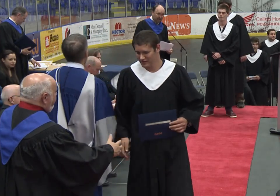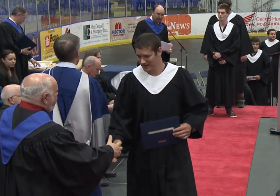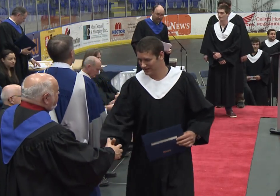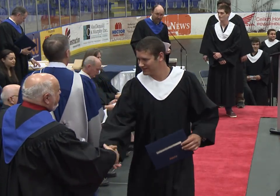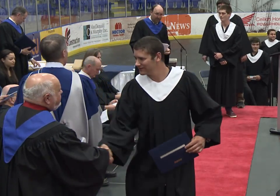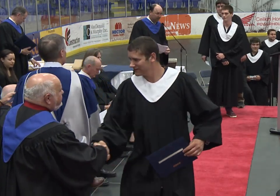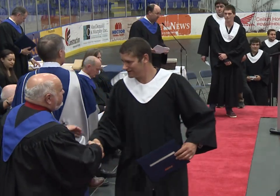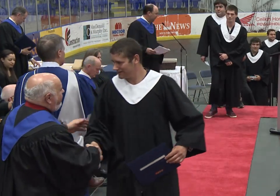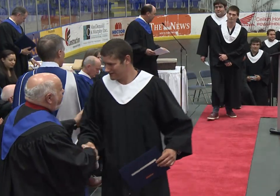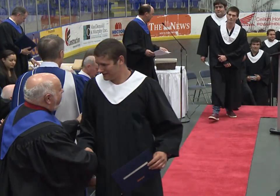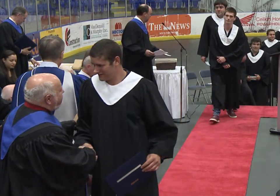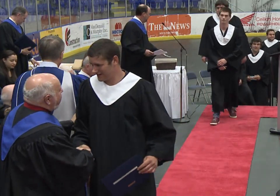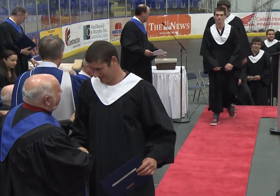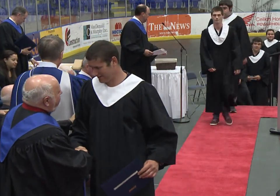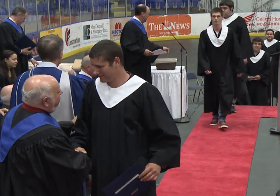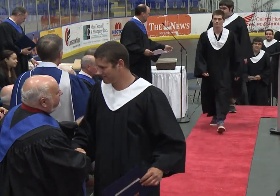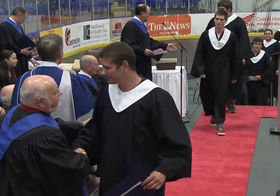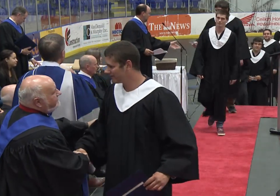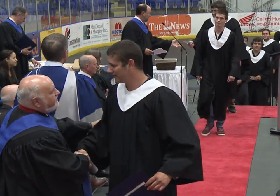Cameron Lilly.